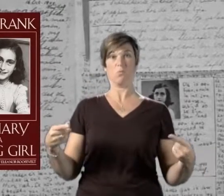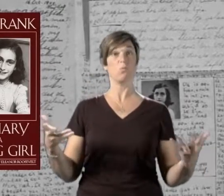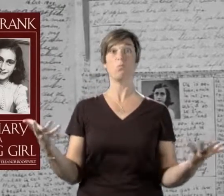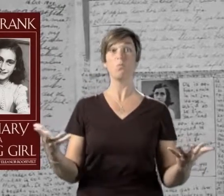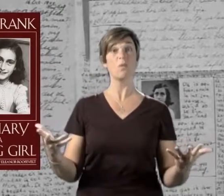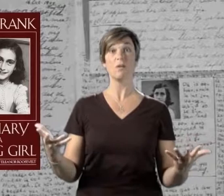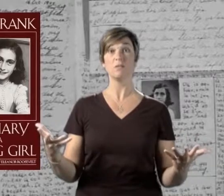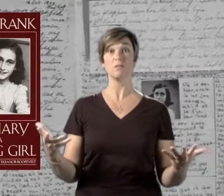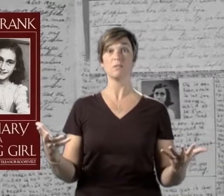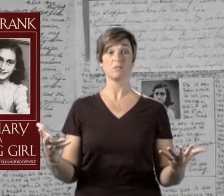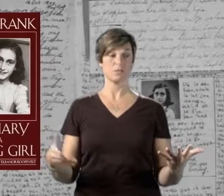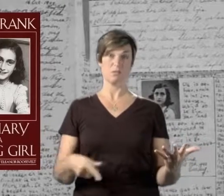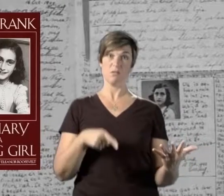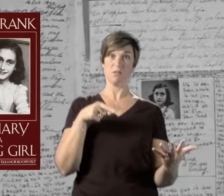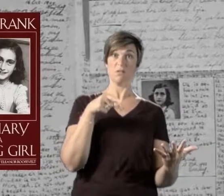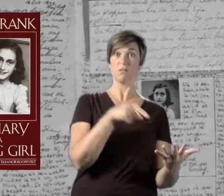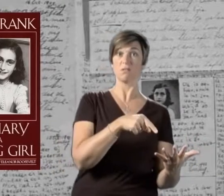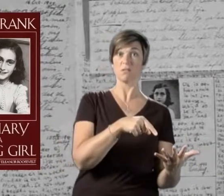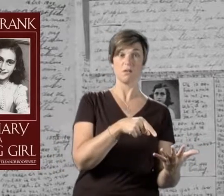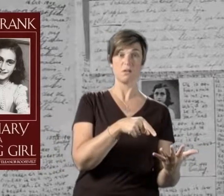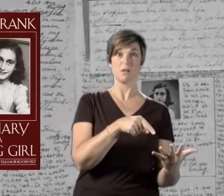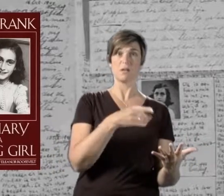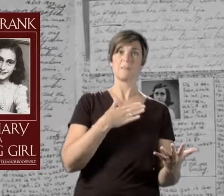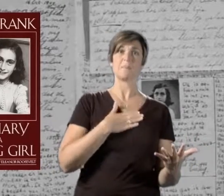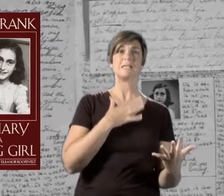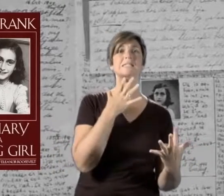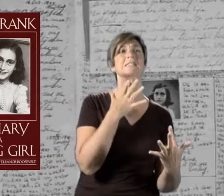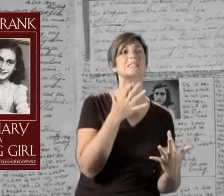War between desire and common sense.